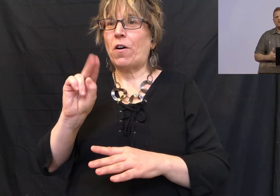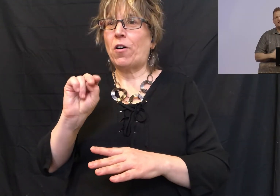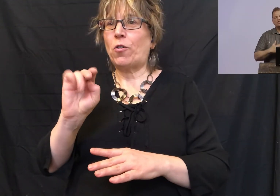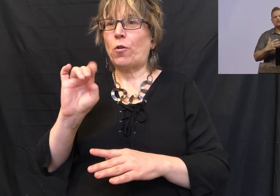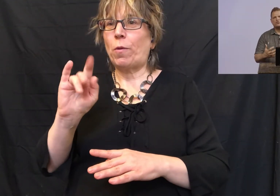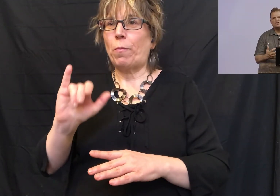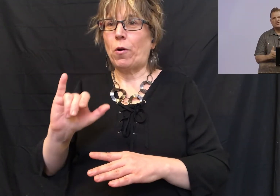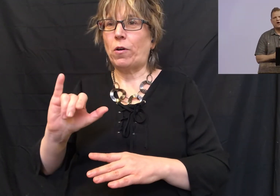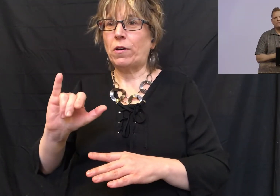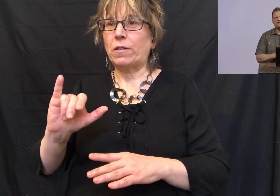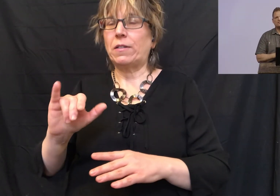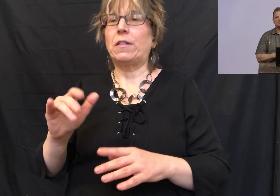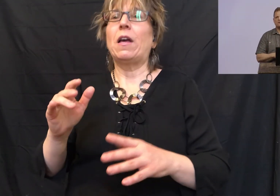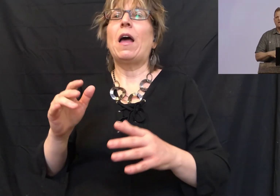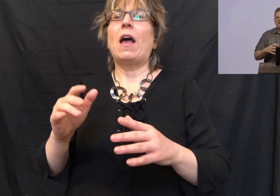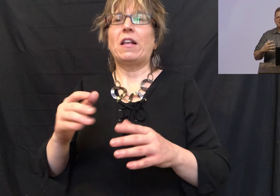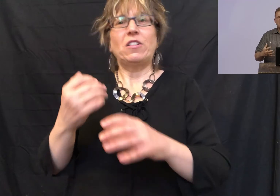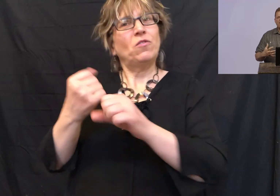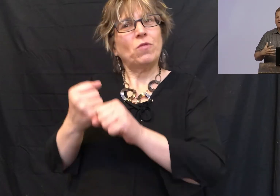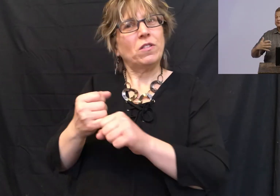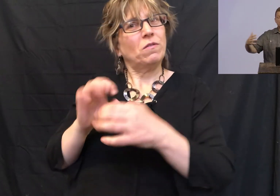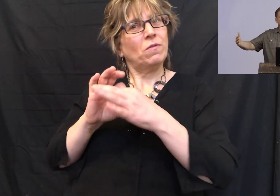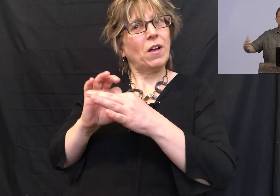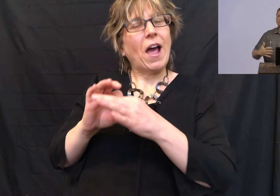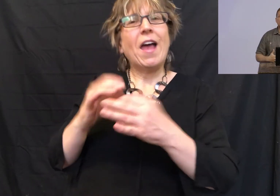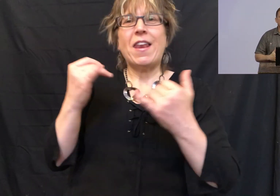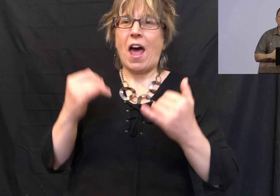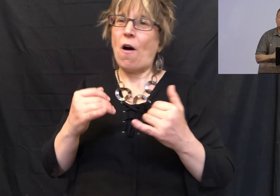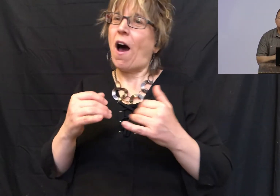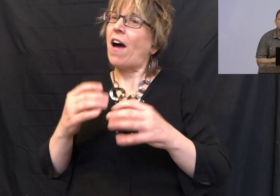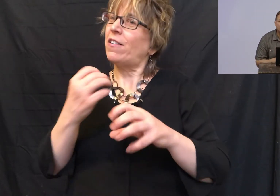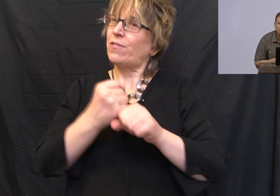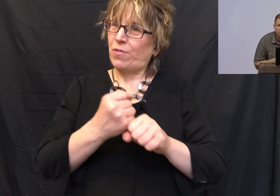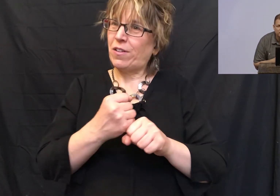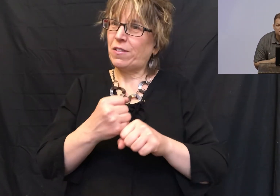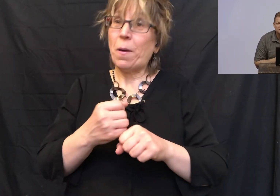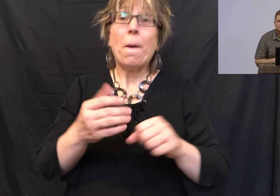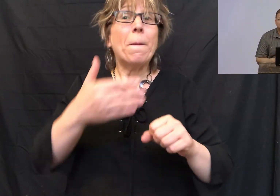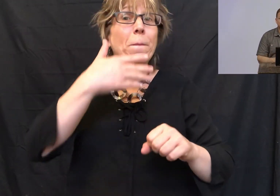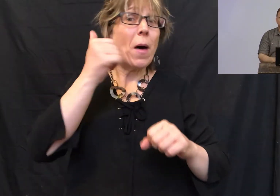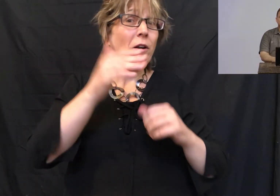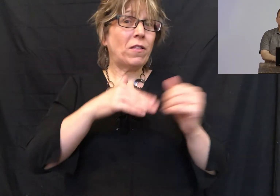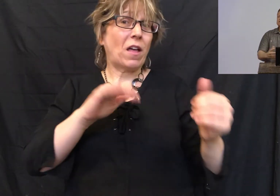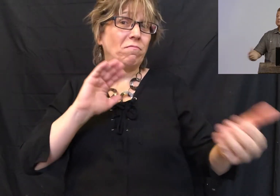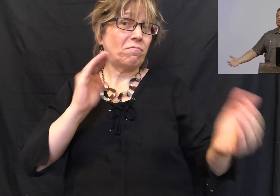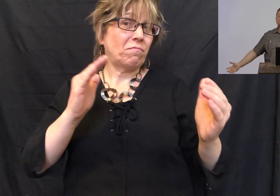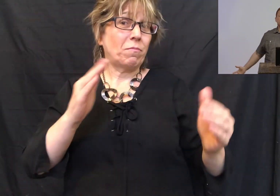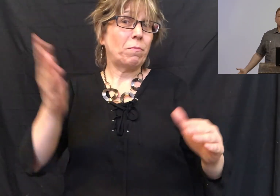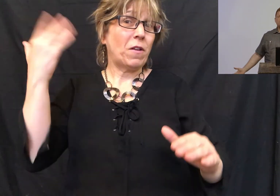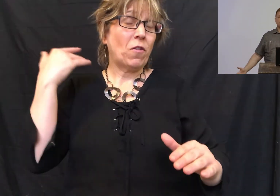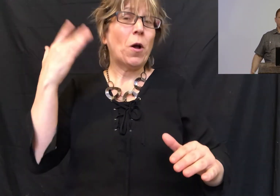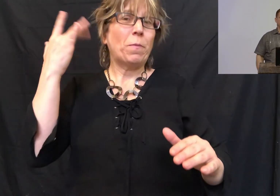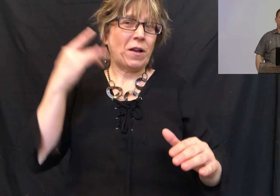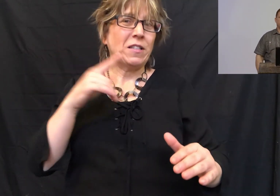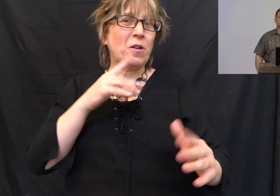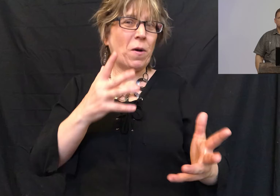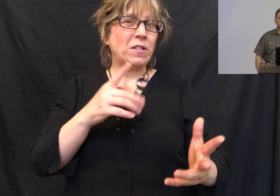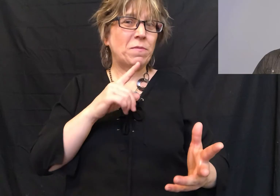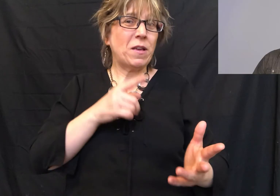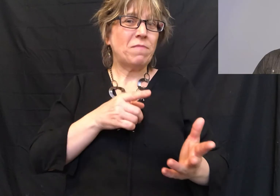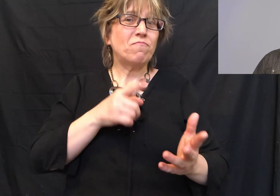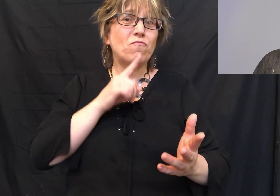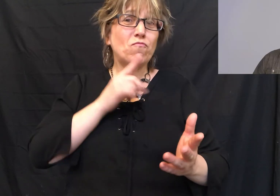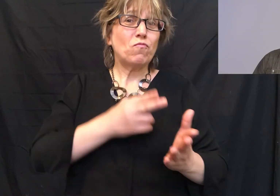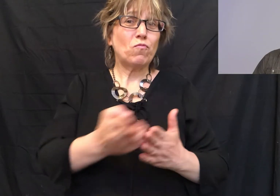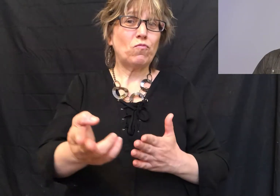opening up. He's trusting our relationship. And now I trust him more than I ever did before. Because he was willing to be real with me about it.